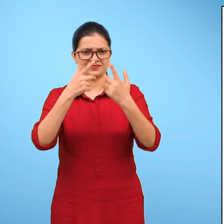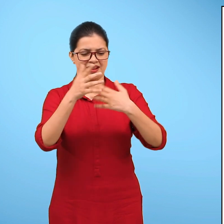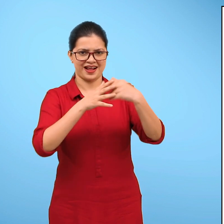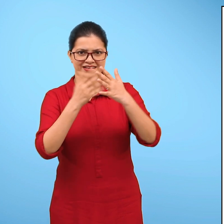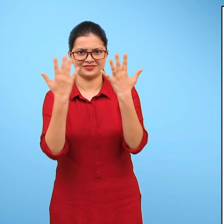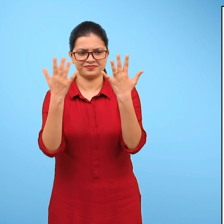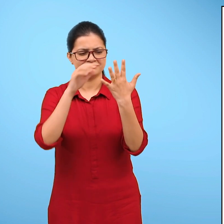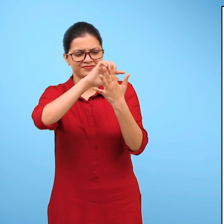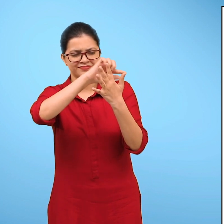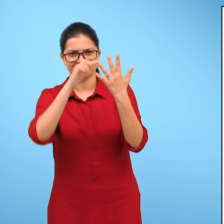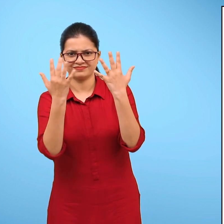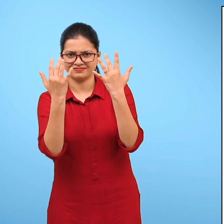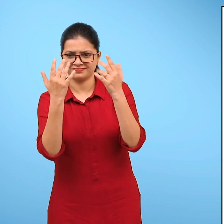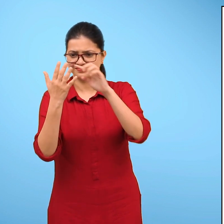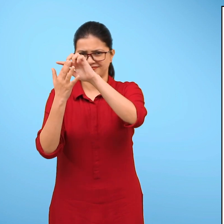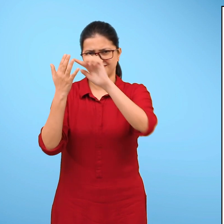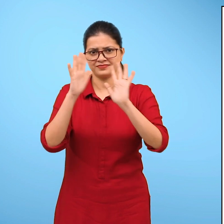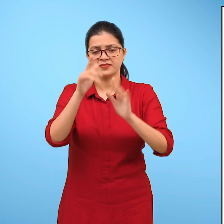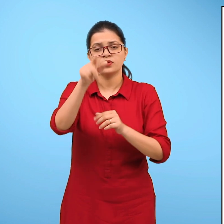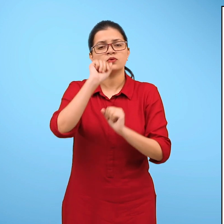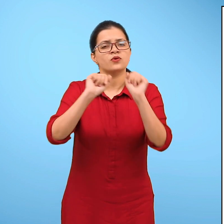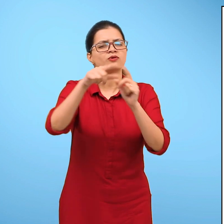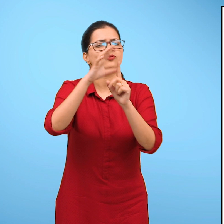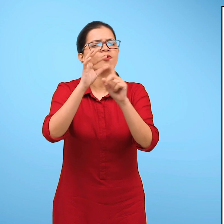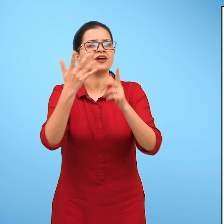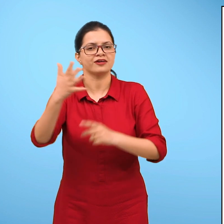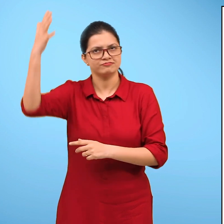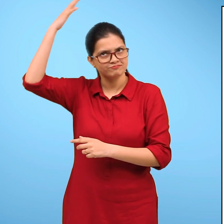Press your fingers against the top of your head,